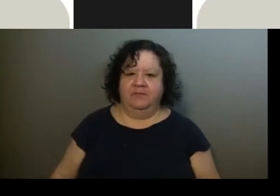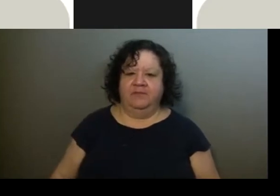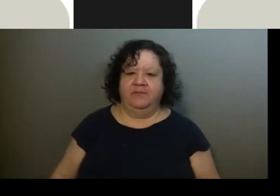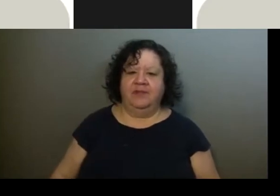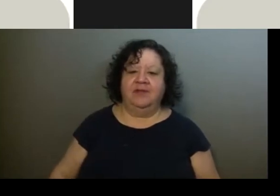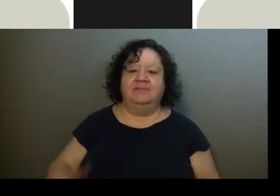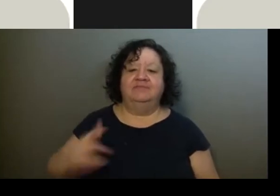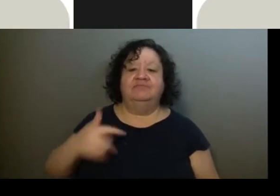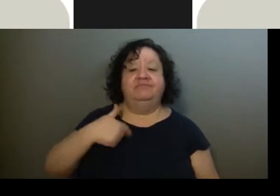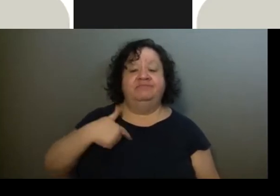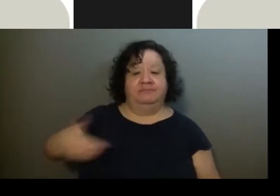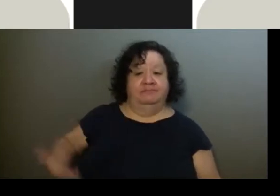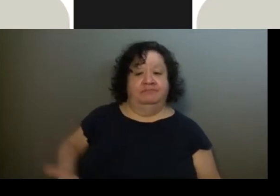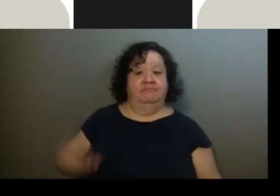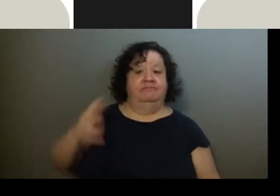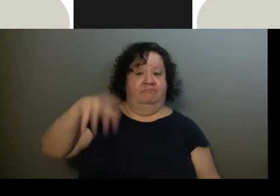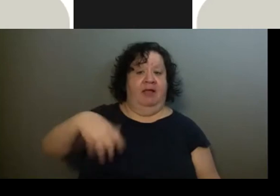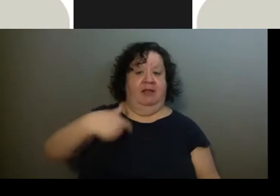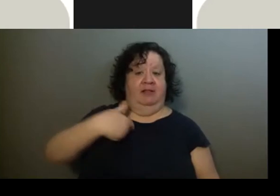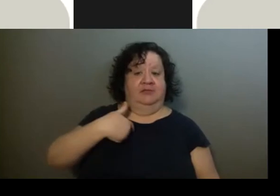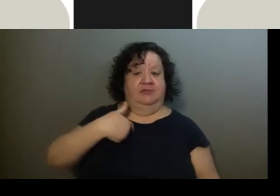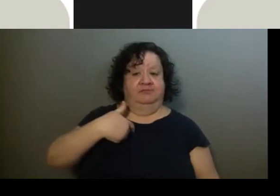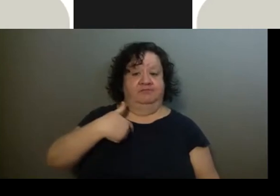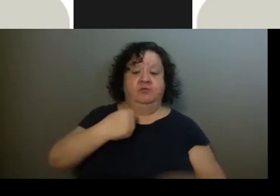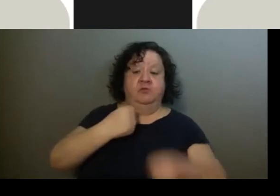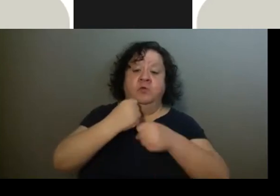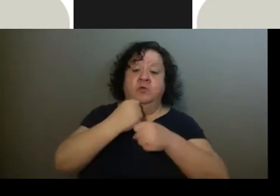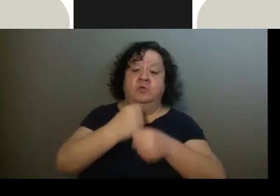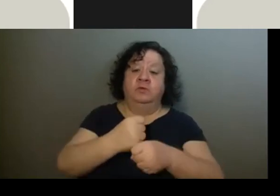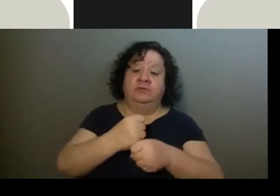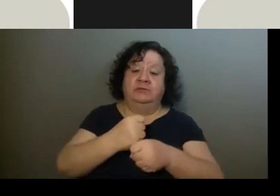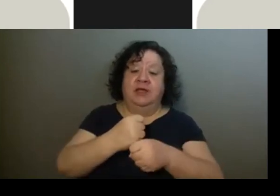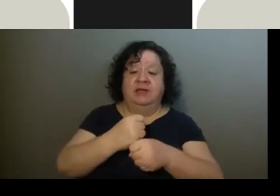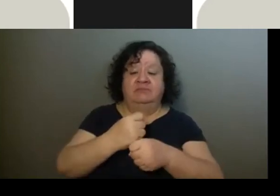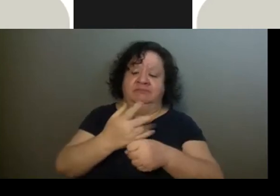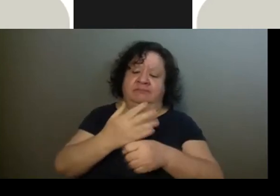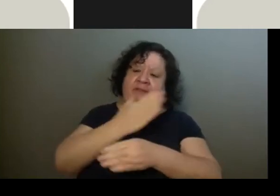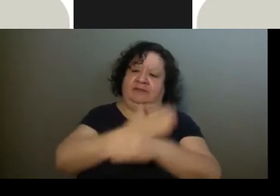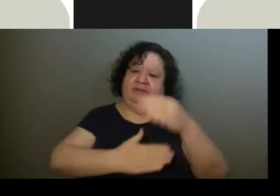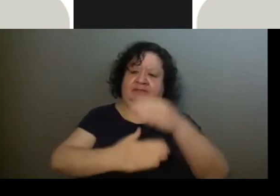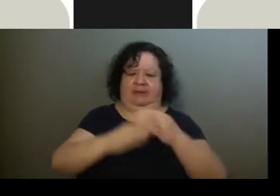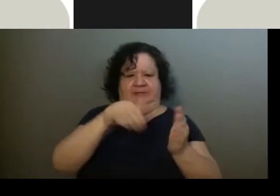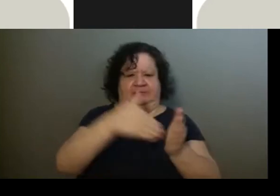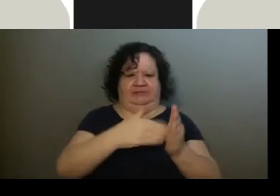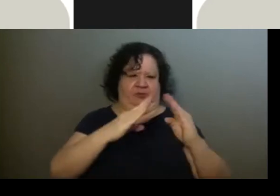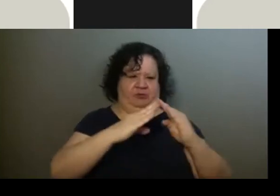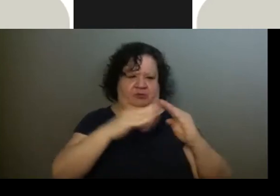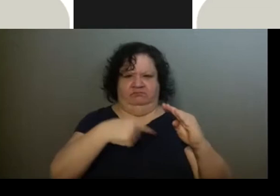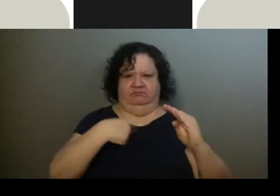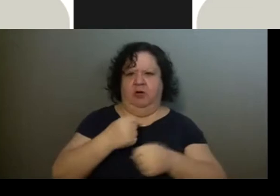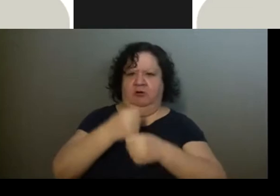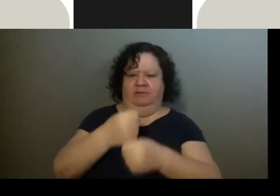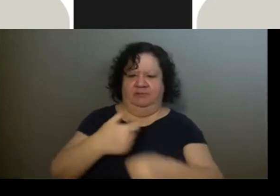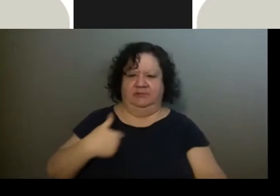for Disability in Development, CDD. I think one of the very important factors is the lead